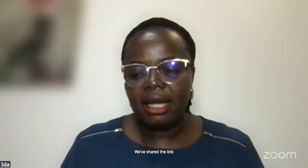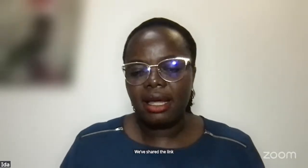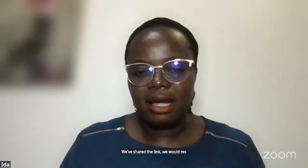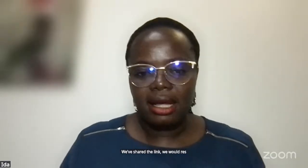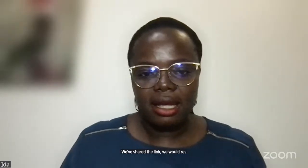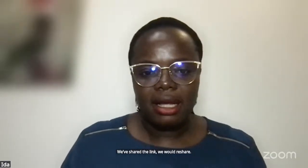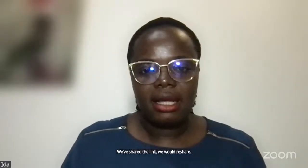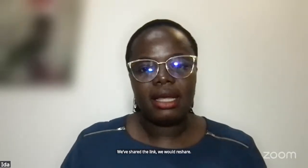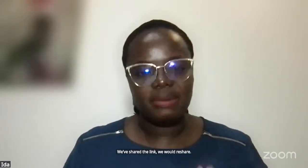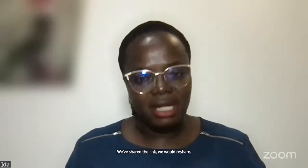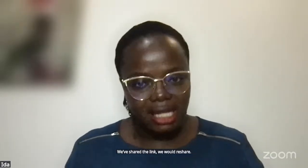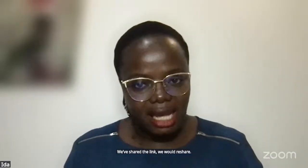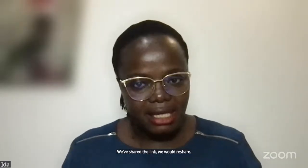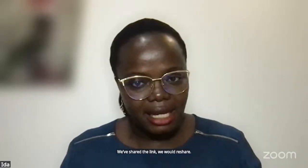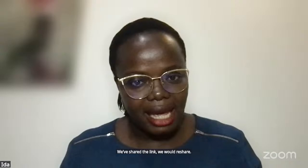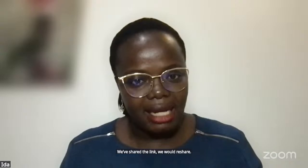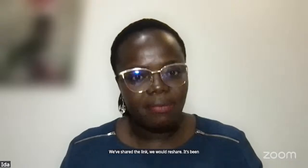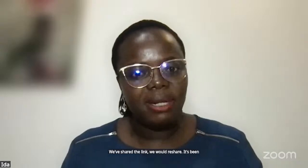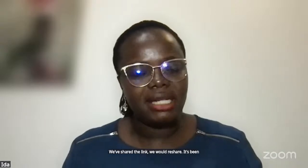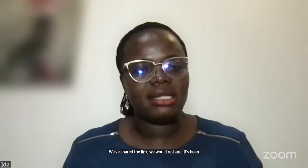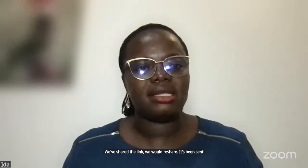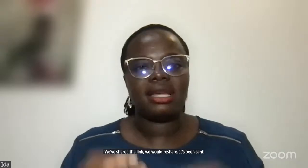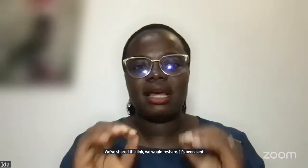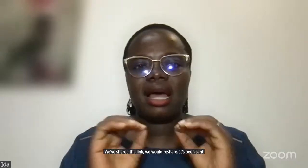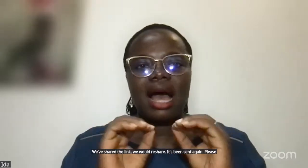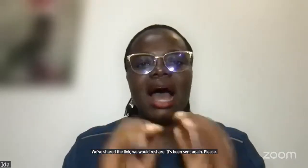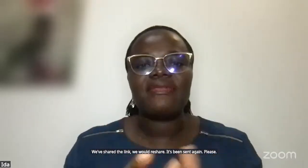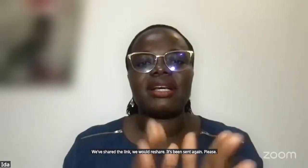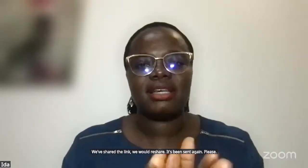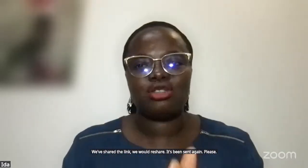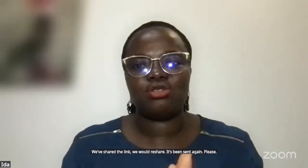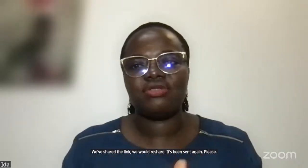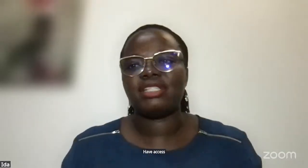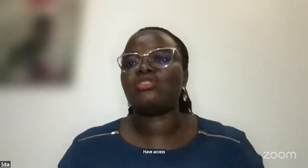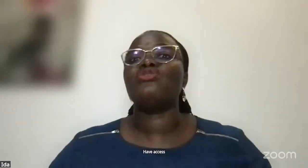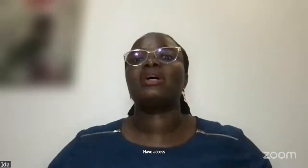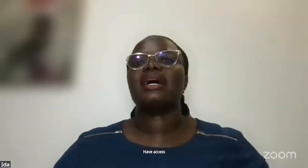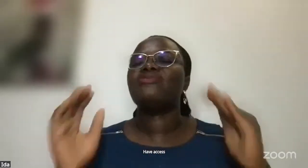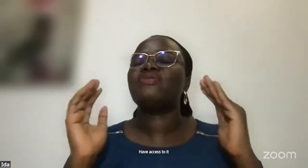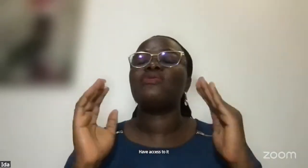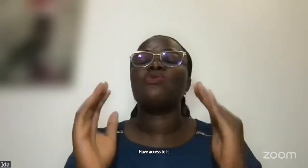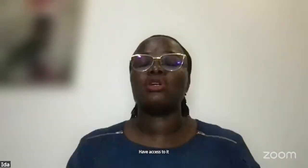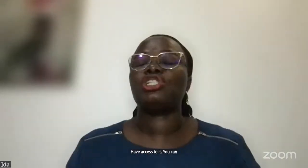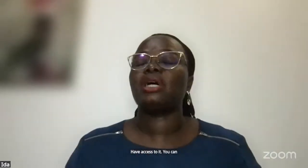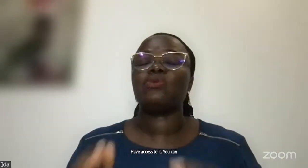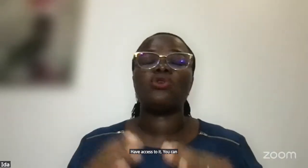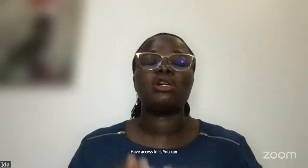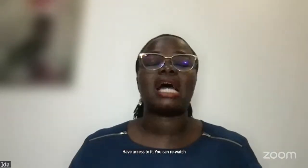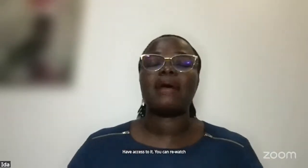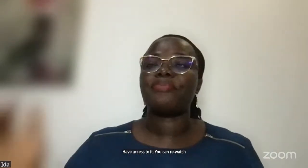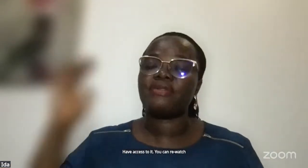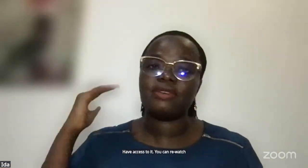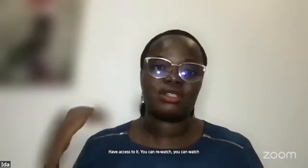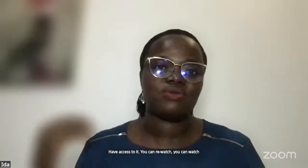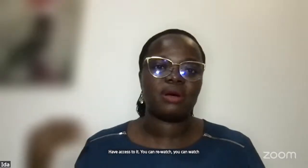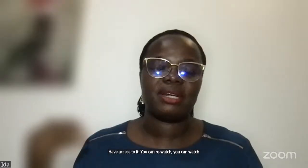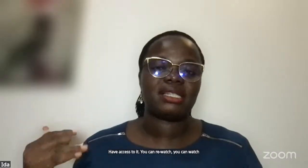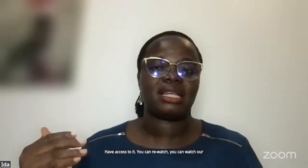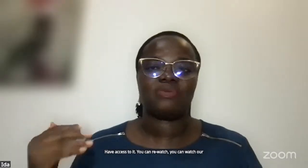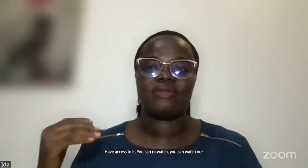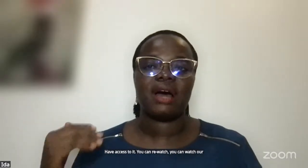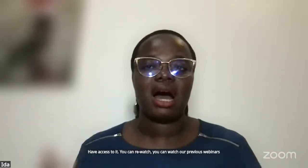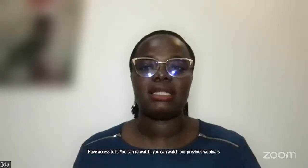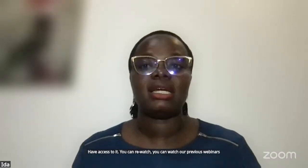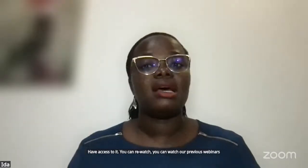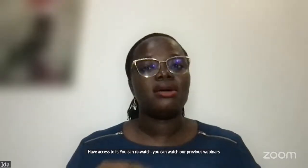reshare. It's been sent again. Please have access to it. You can rewatch, you can watch our previous webinars